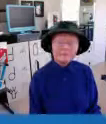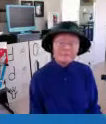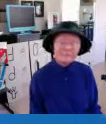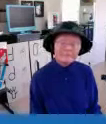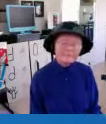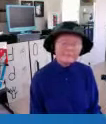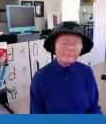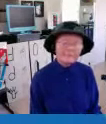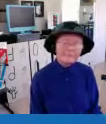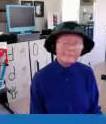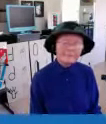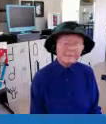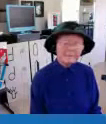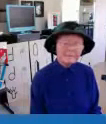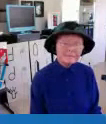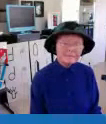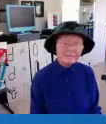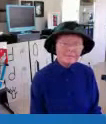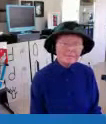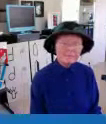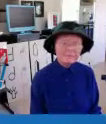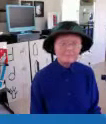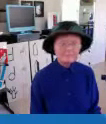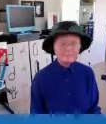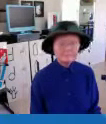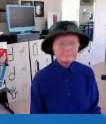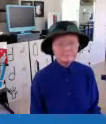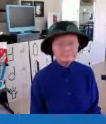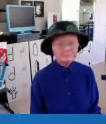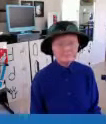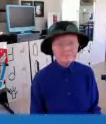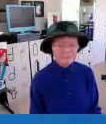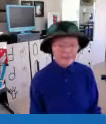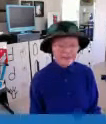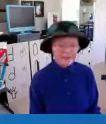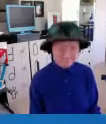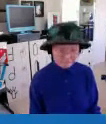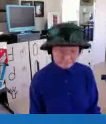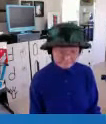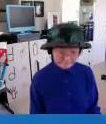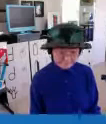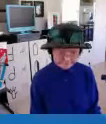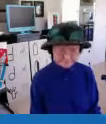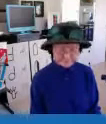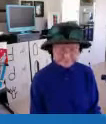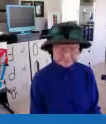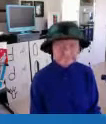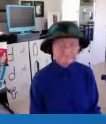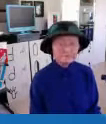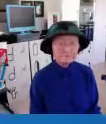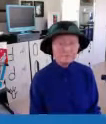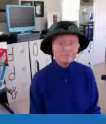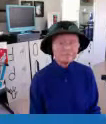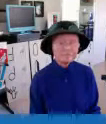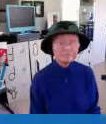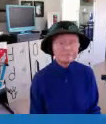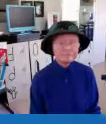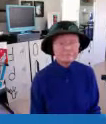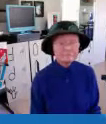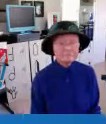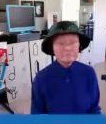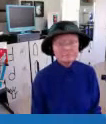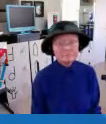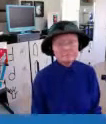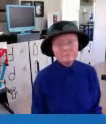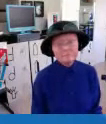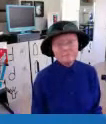I would say, well, really, there's going to be more than 4, but this is just to give you the idea. So now we know that it's going to